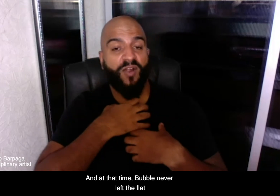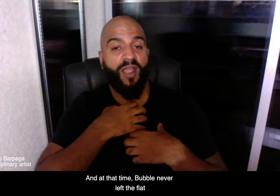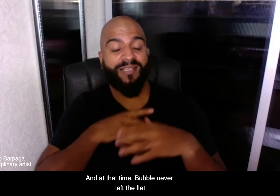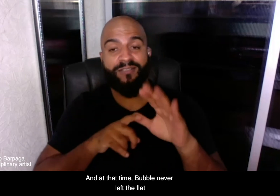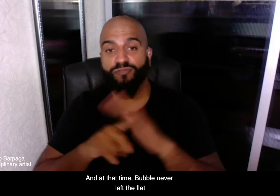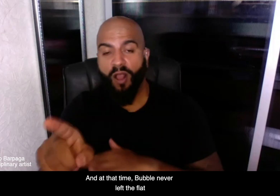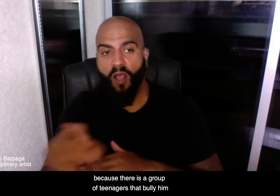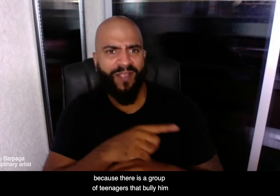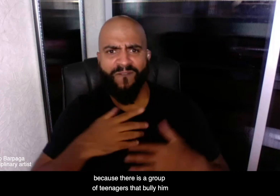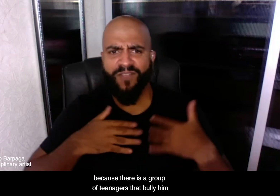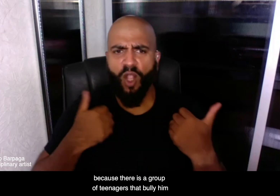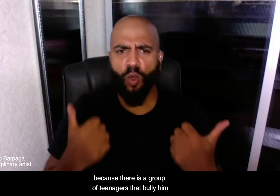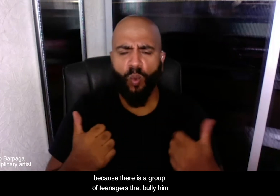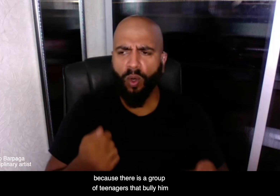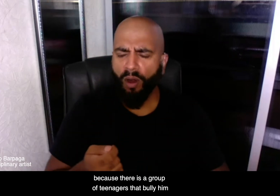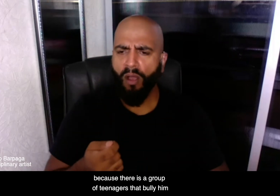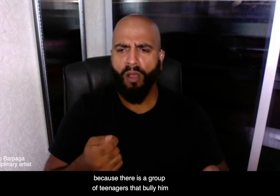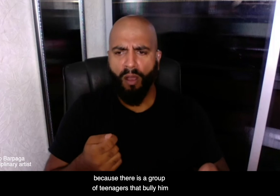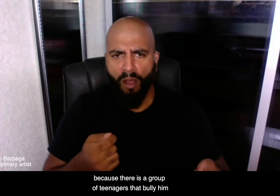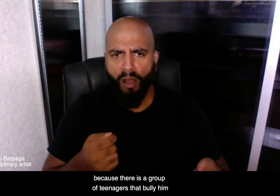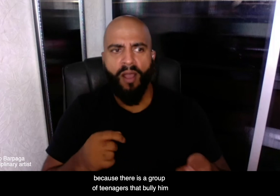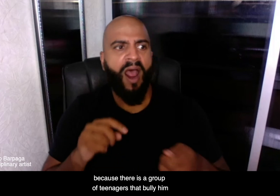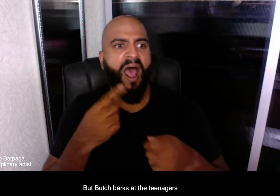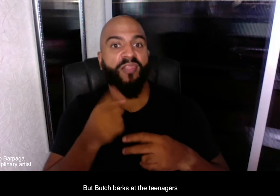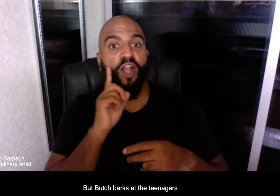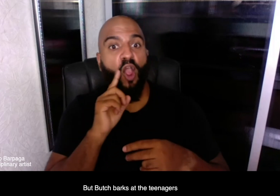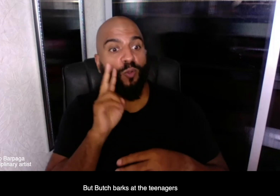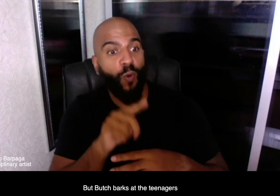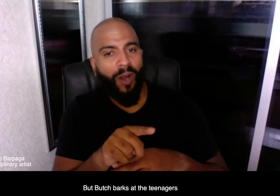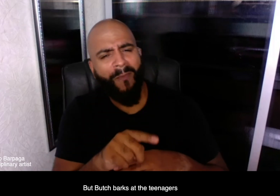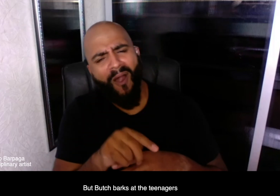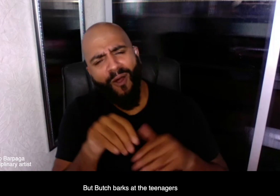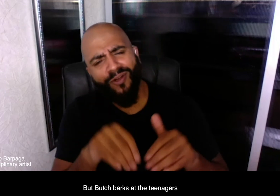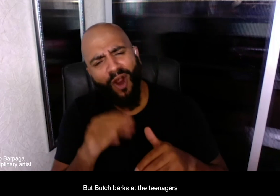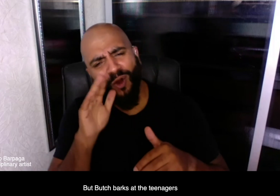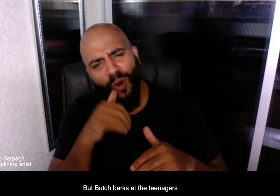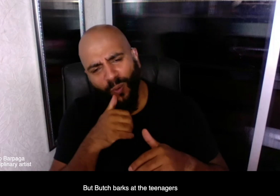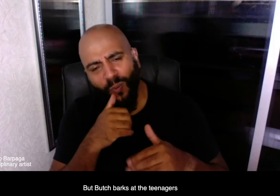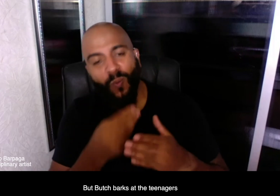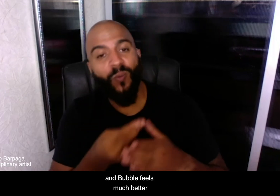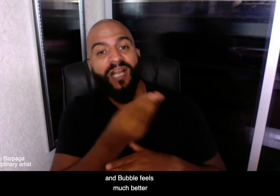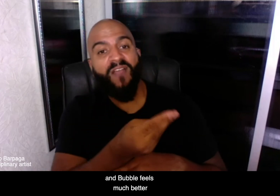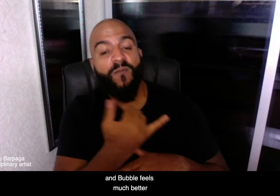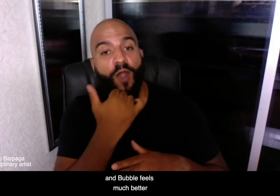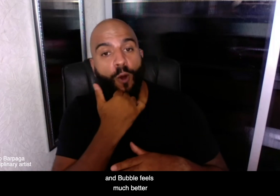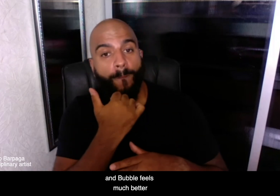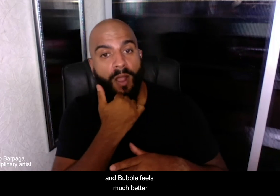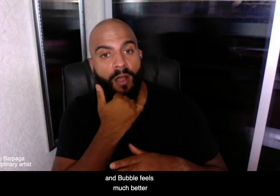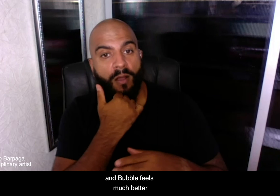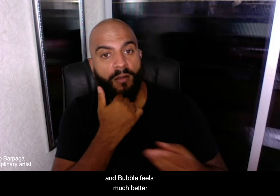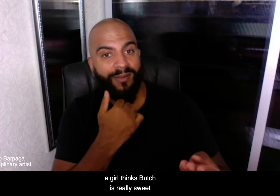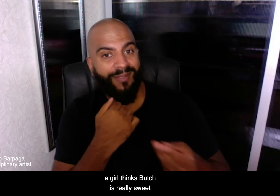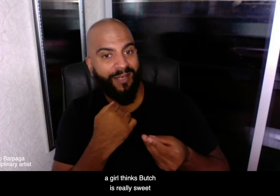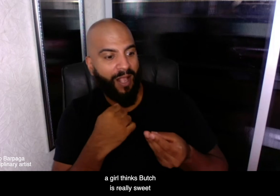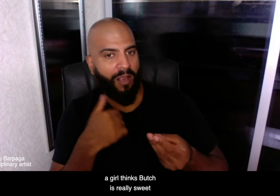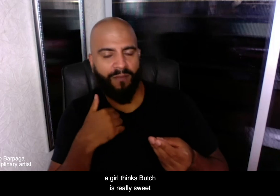left the flat because there's a group of teenagers that bully him. But Butch barks at the teenagers. Bubble feels much better. A